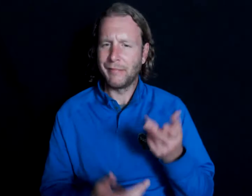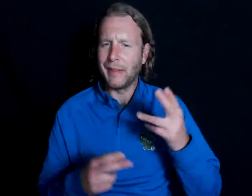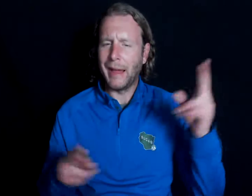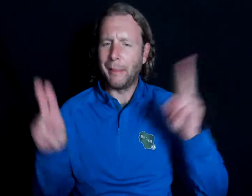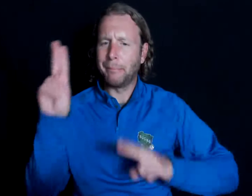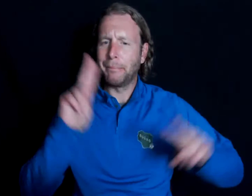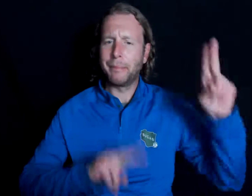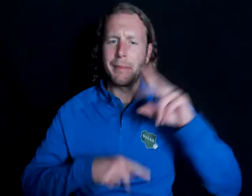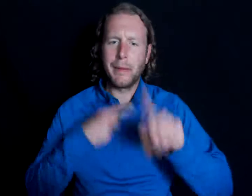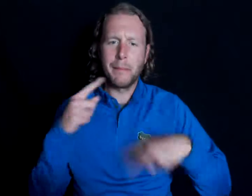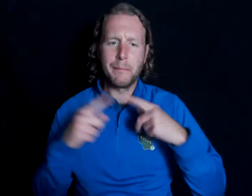attention to this one.